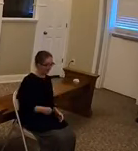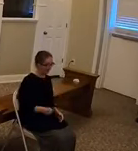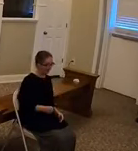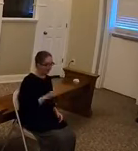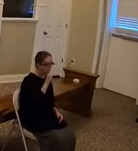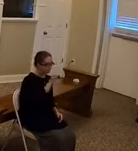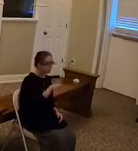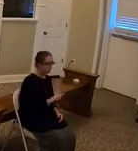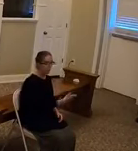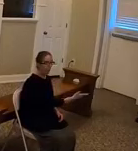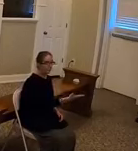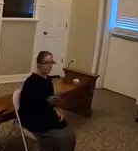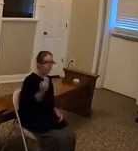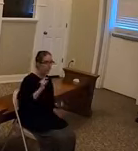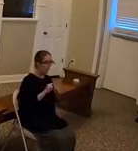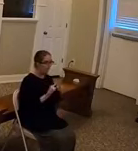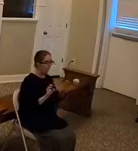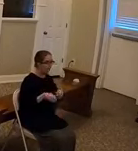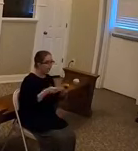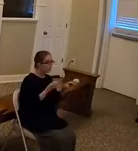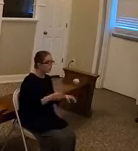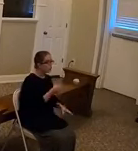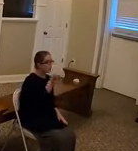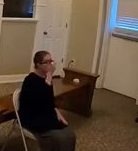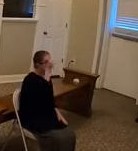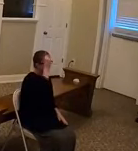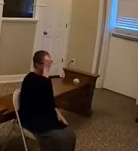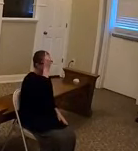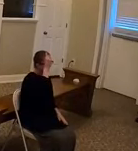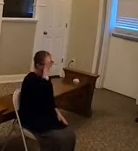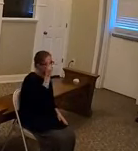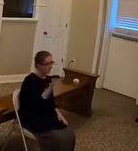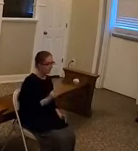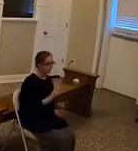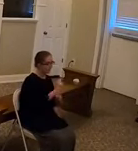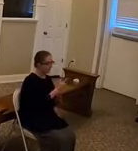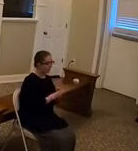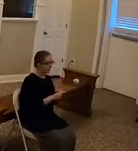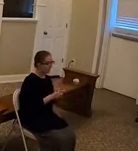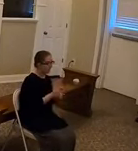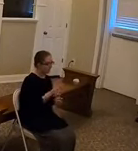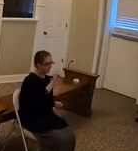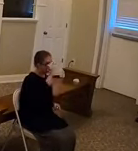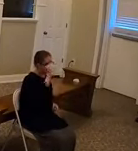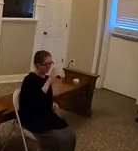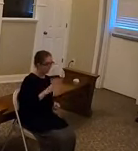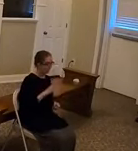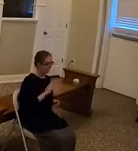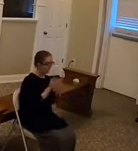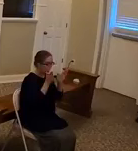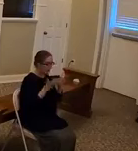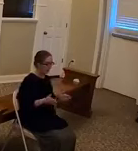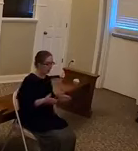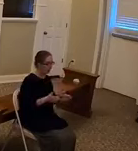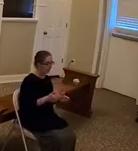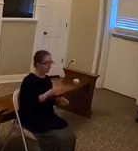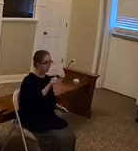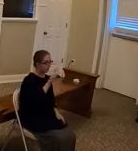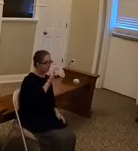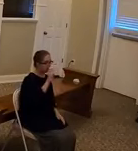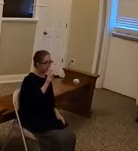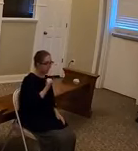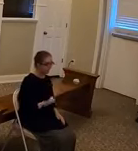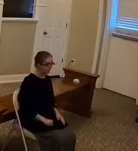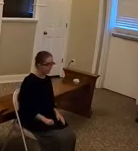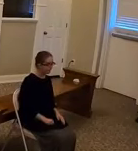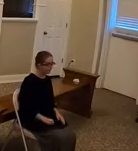has told us. But I do understand that when a fellow was lame, when a person was